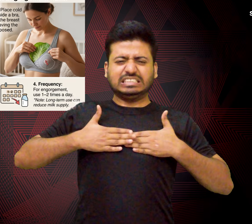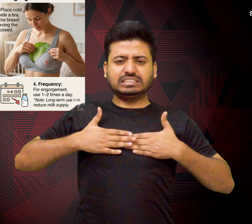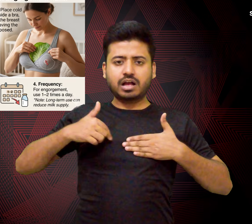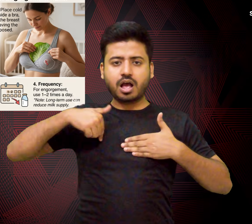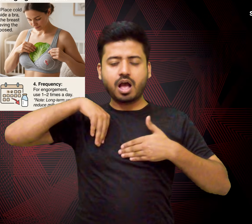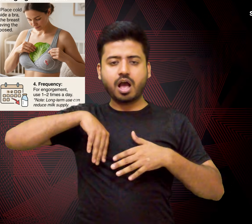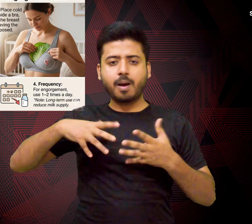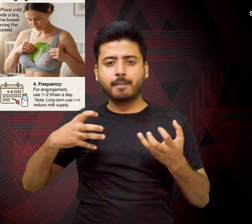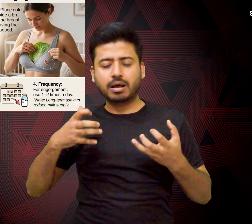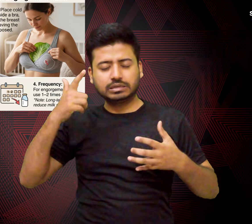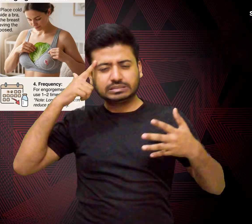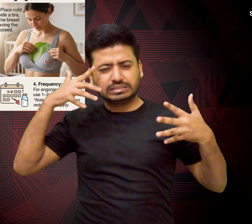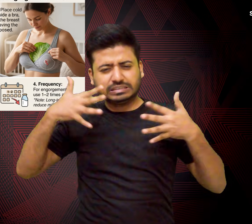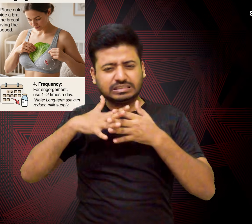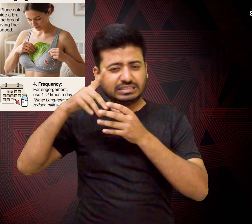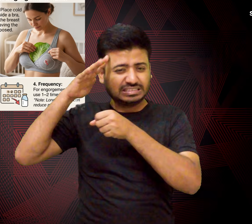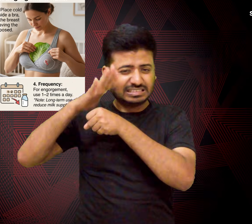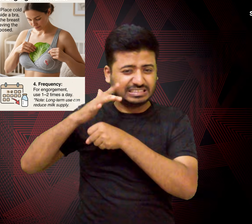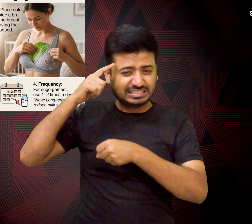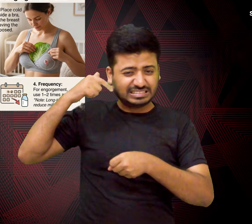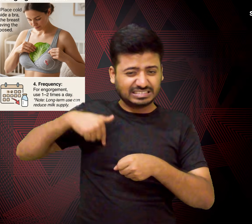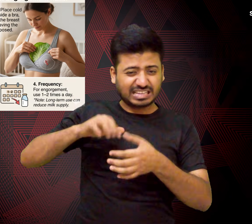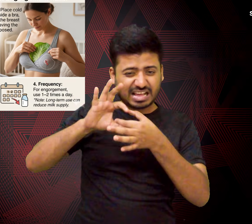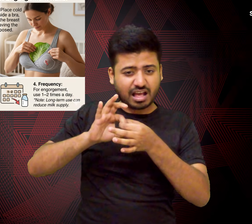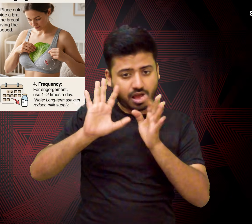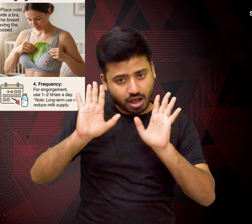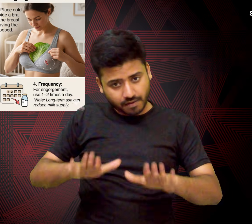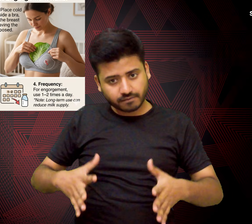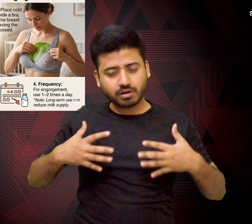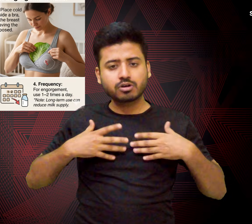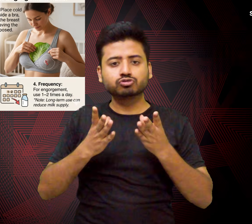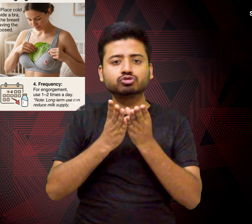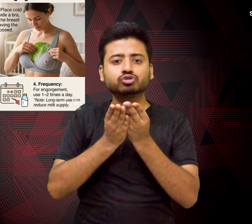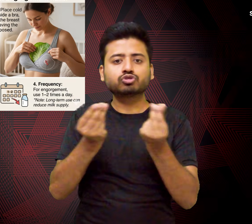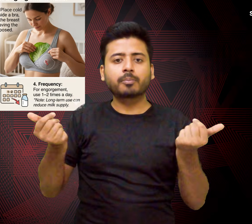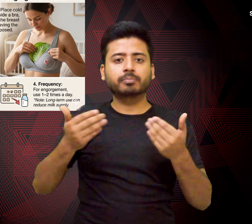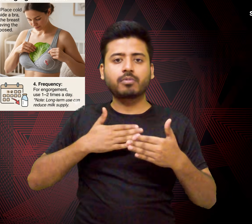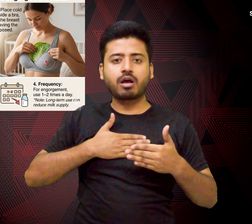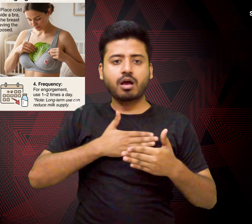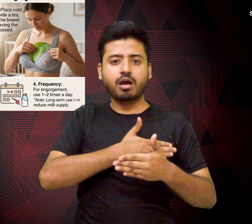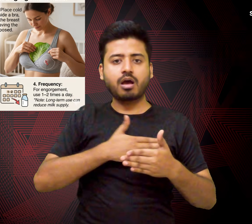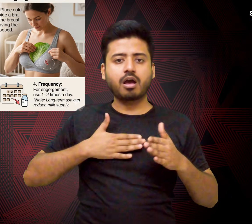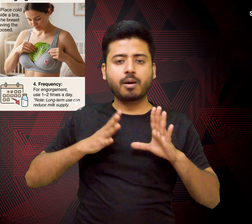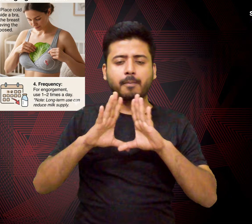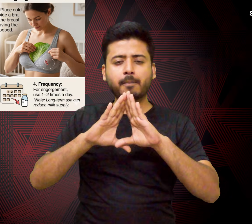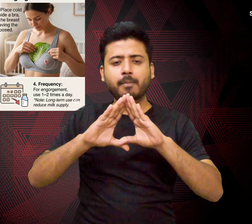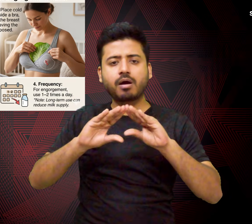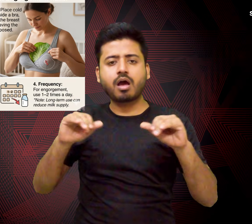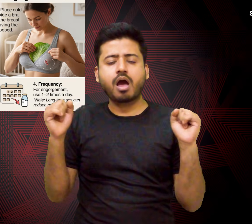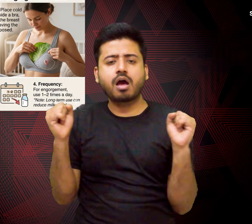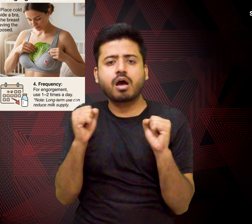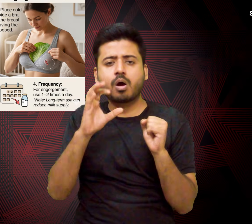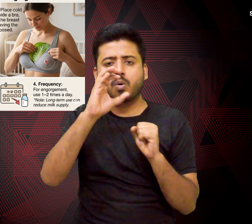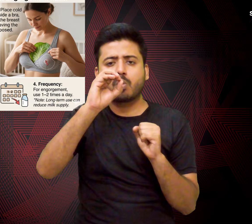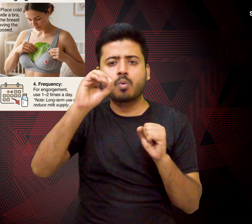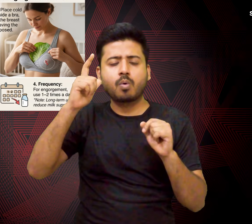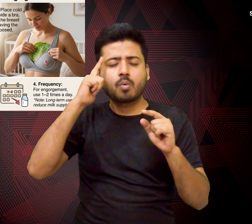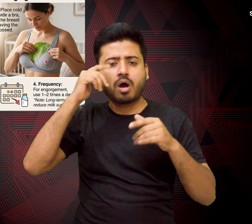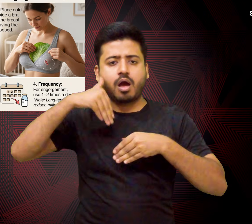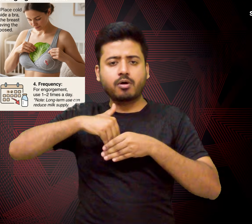and wilted. Frequency. Repeat 2 to 3 times a day. Stop. Stop using the leaves as soon as the